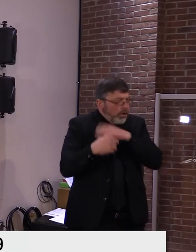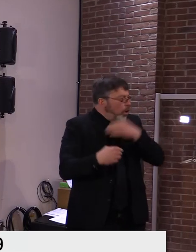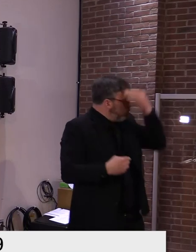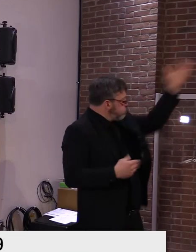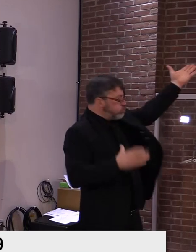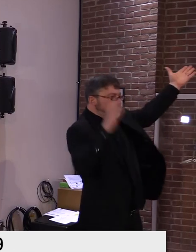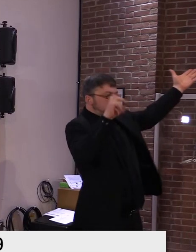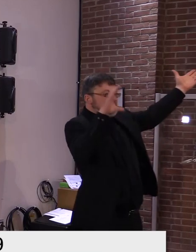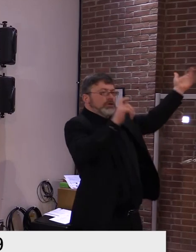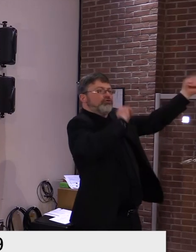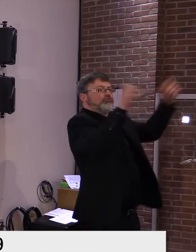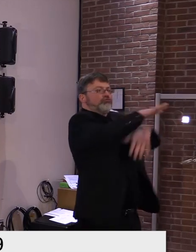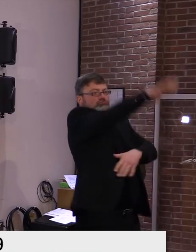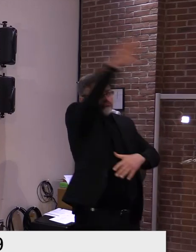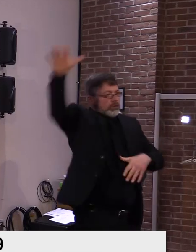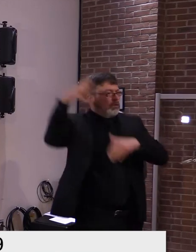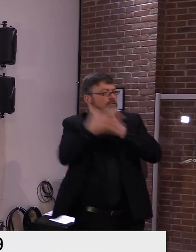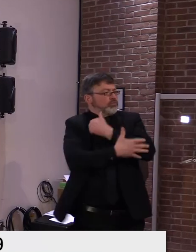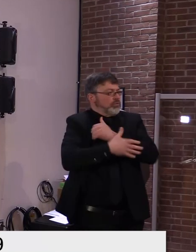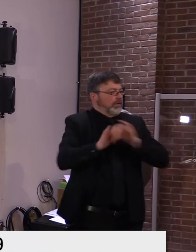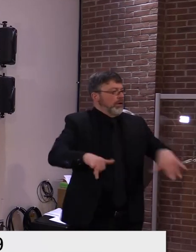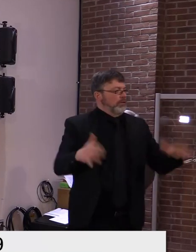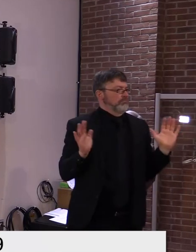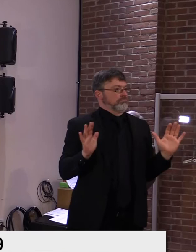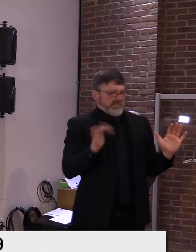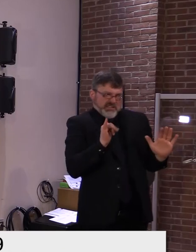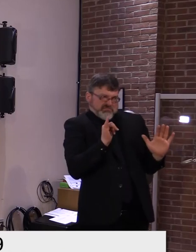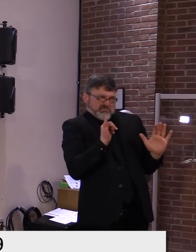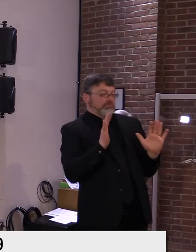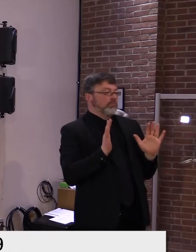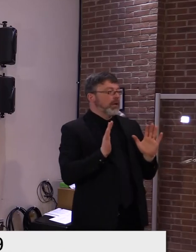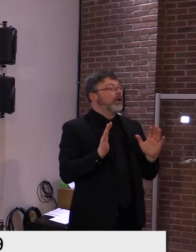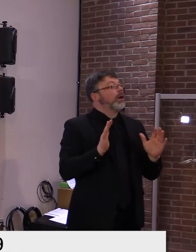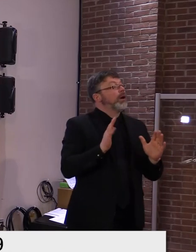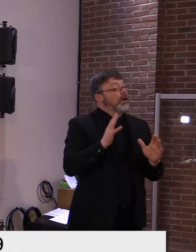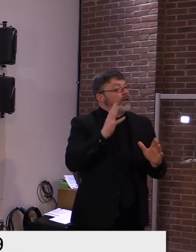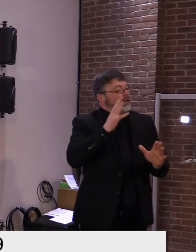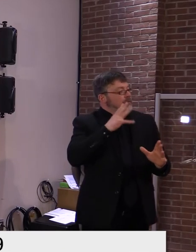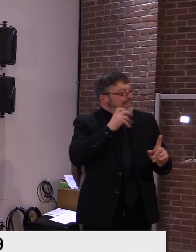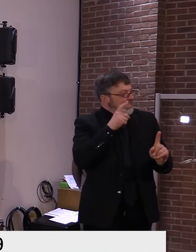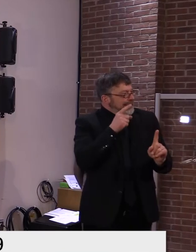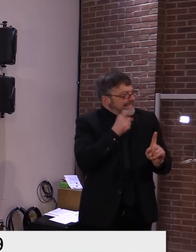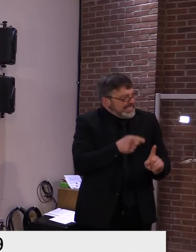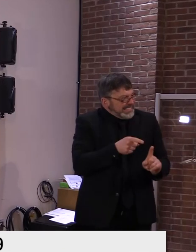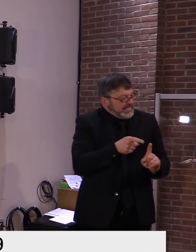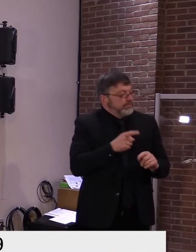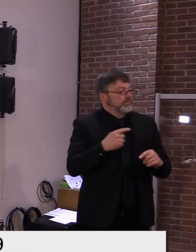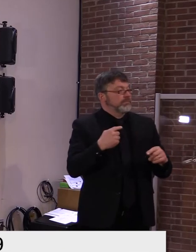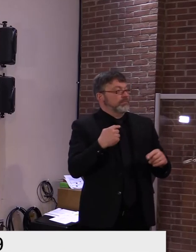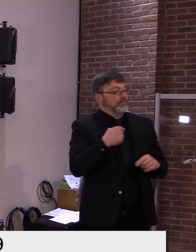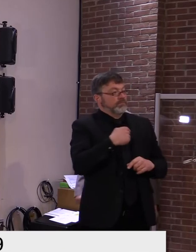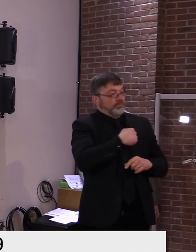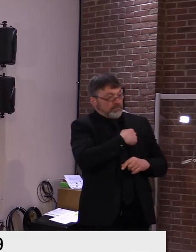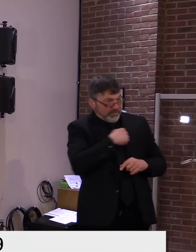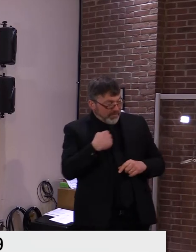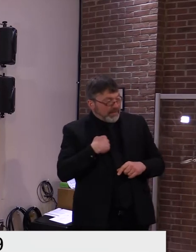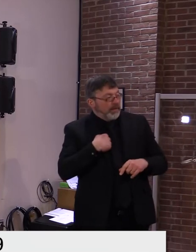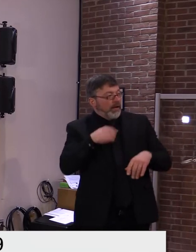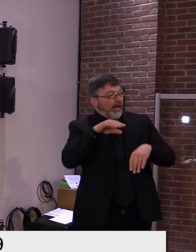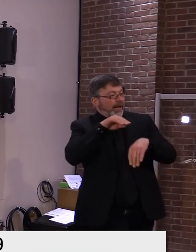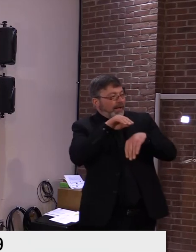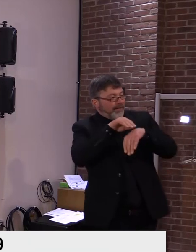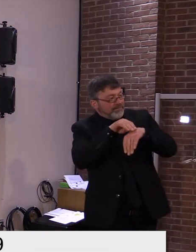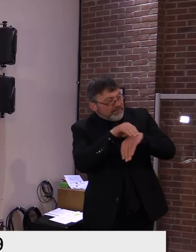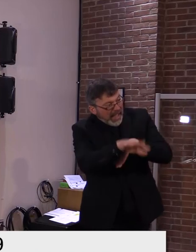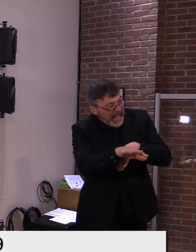the proximity of people and the intensity of effort, meaning not just staring at